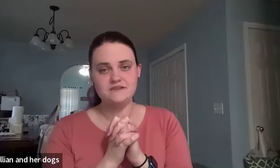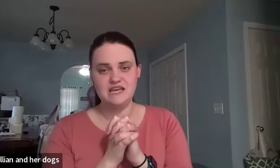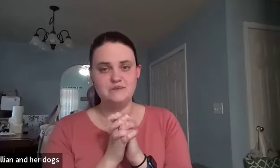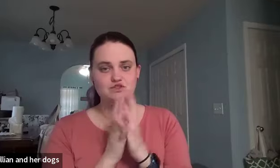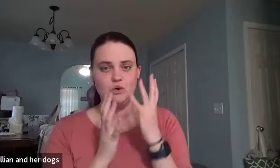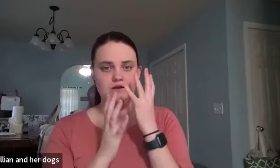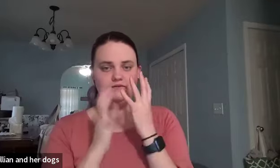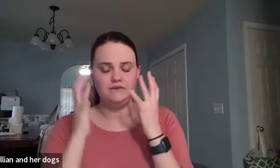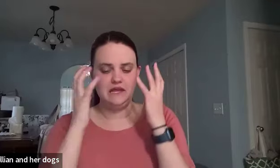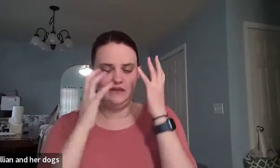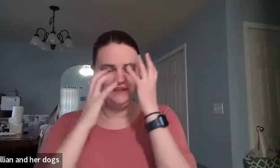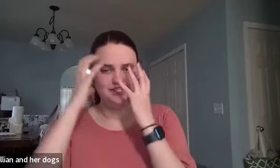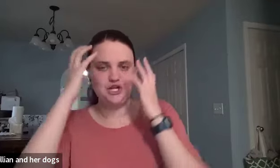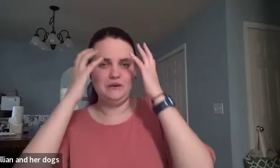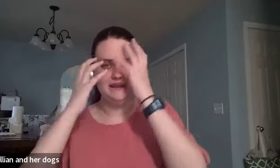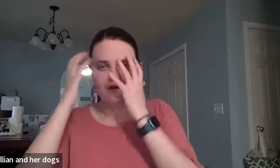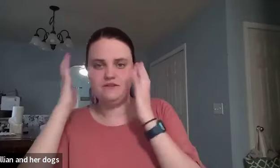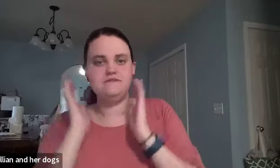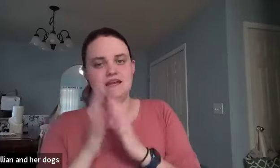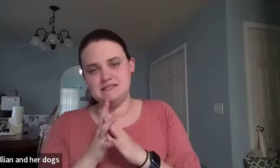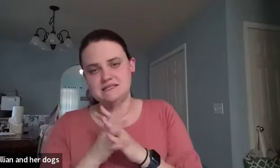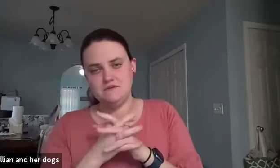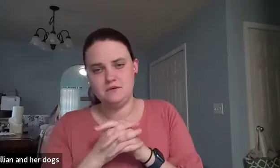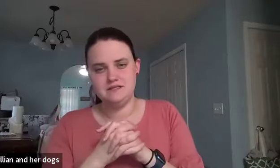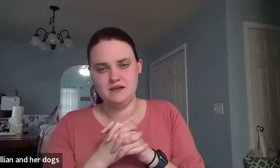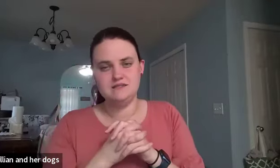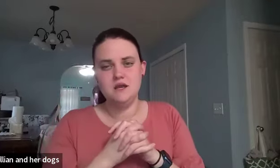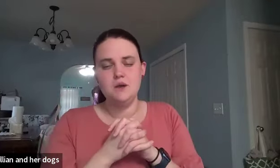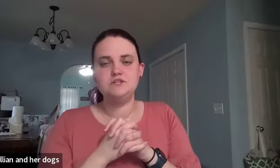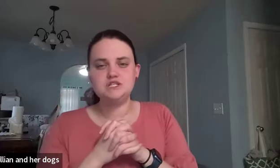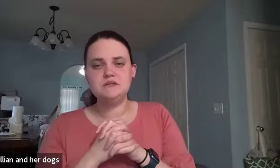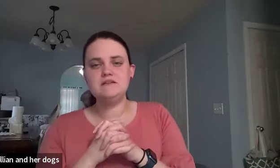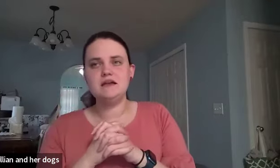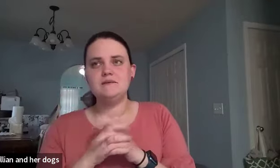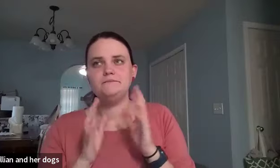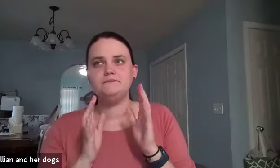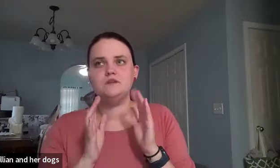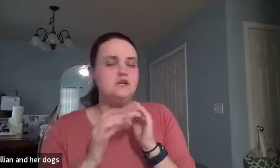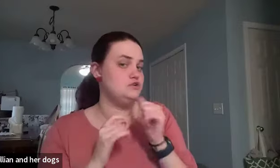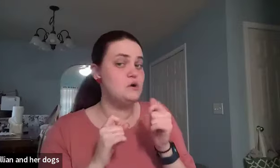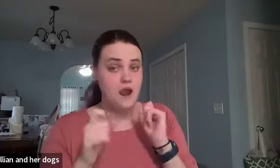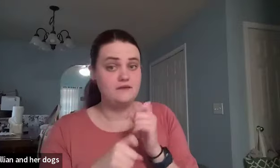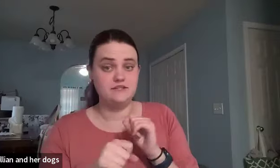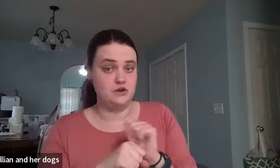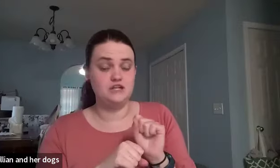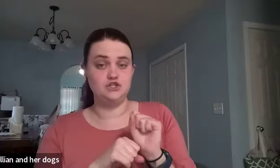the same sort of, like, showing on their face as everyone does, but just be like, and you don't have to try